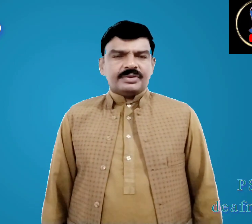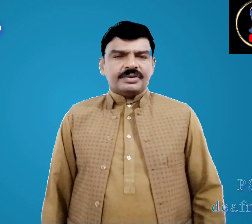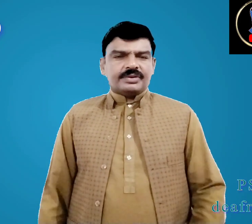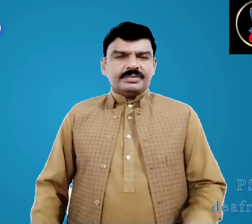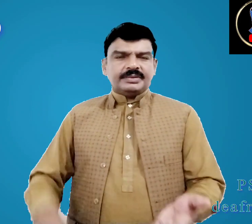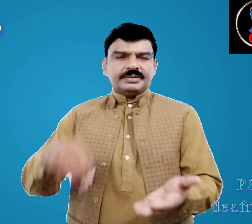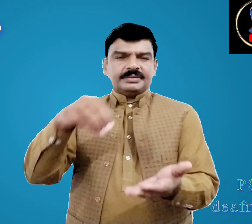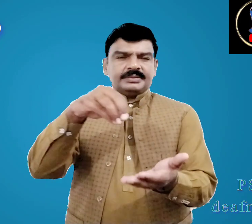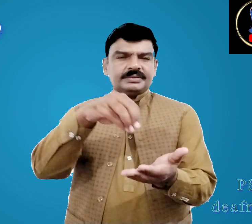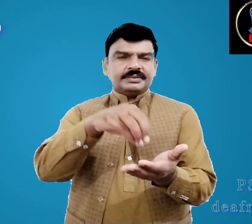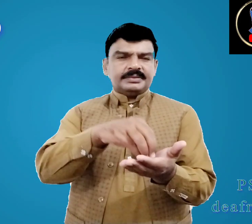absorb,